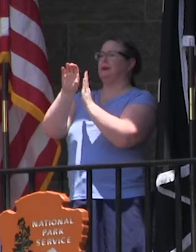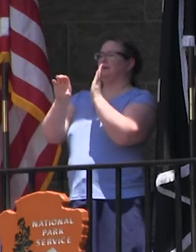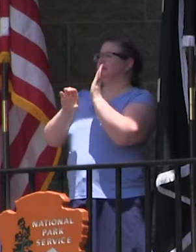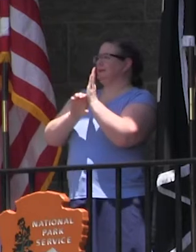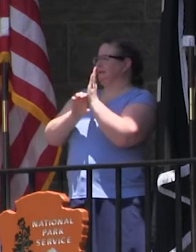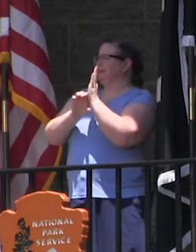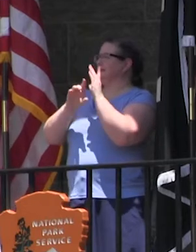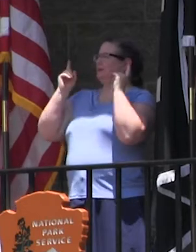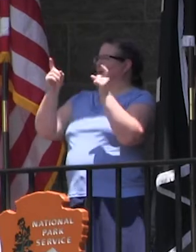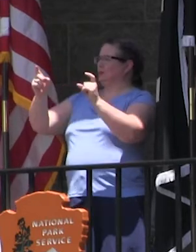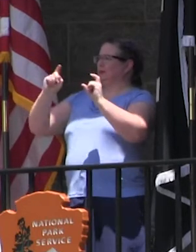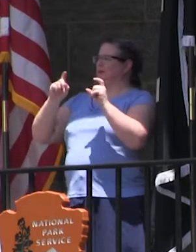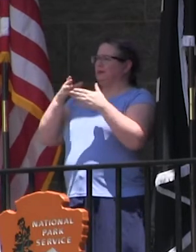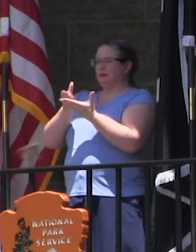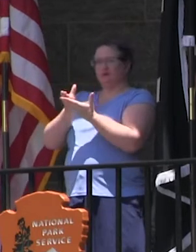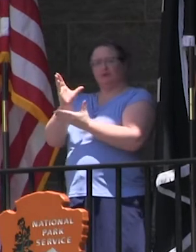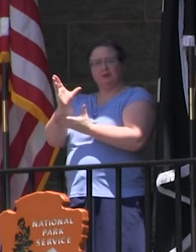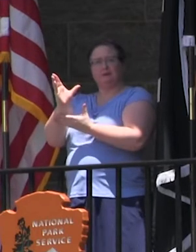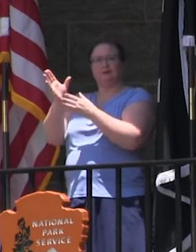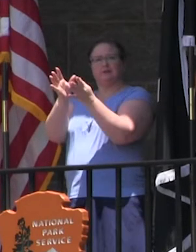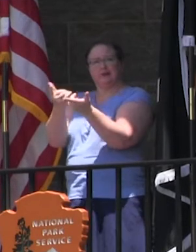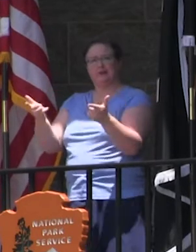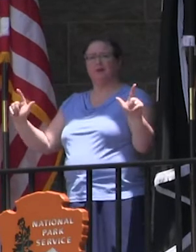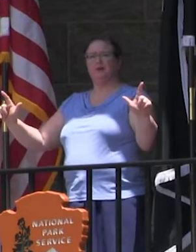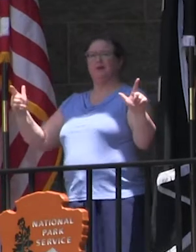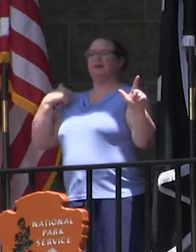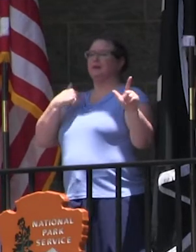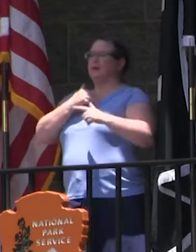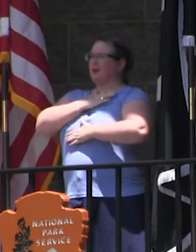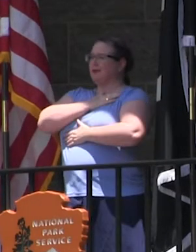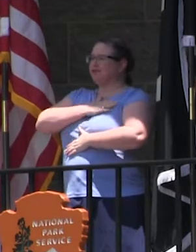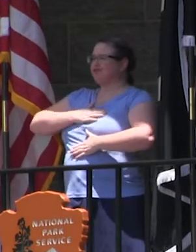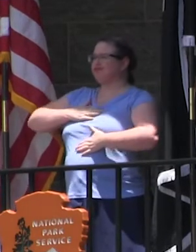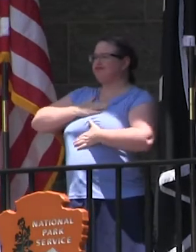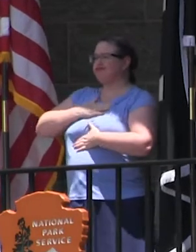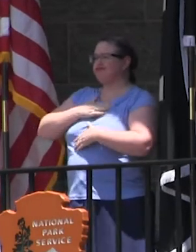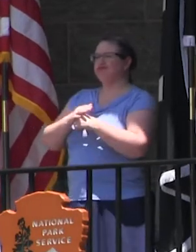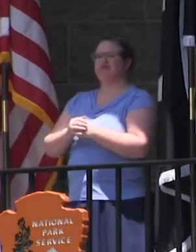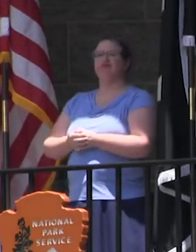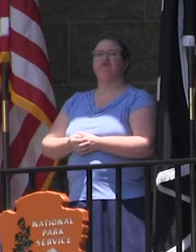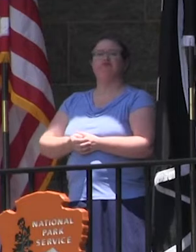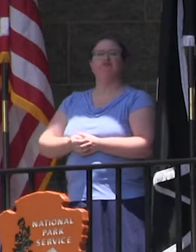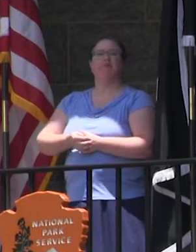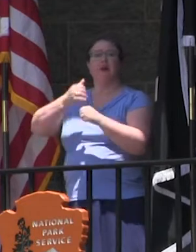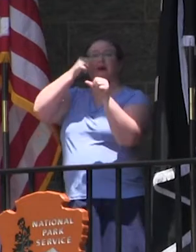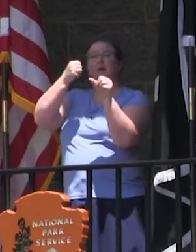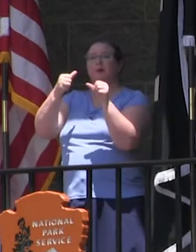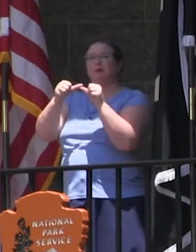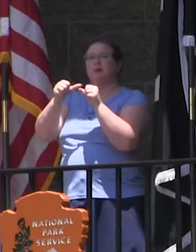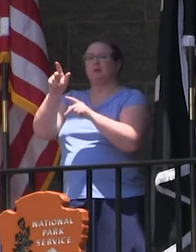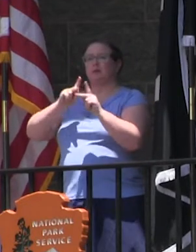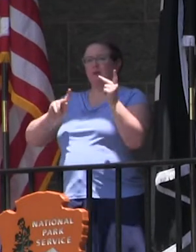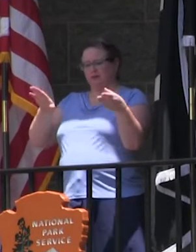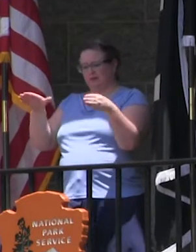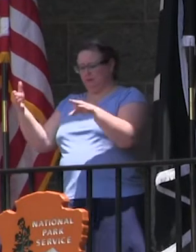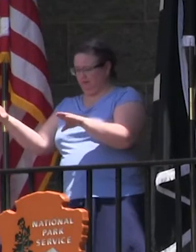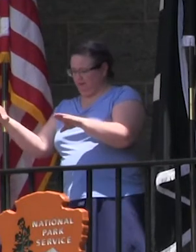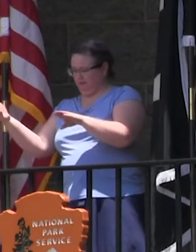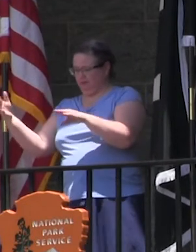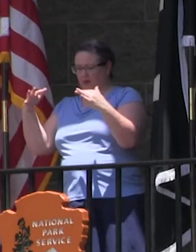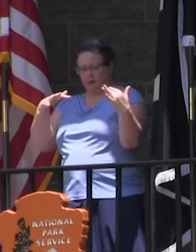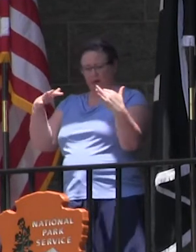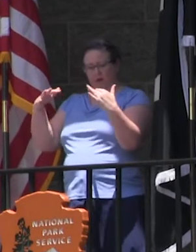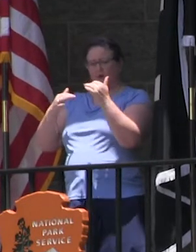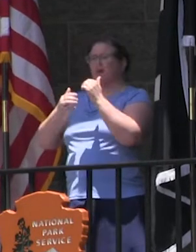Constitution, which grants us the rights and liberties we enjoy. In remembering those we have lost, may we pay